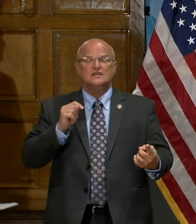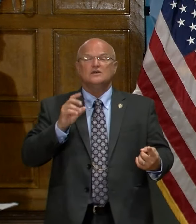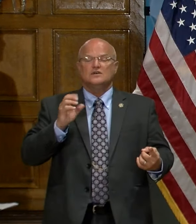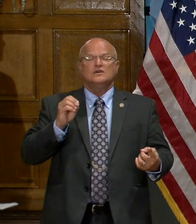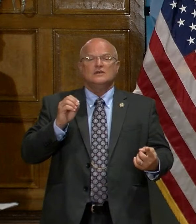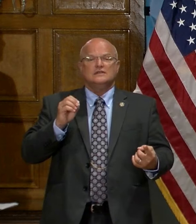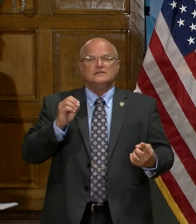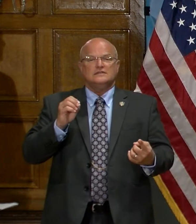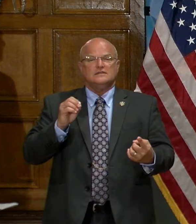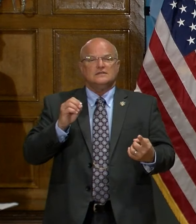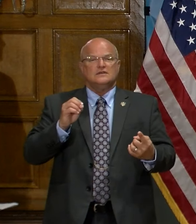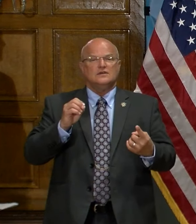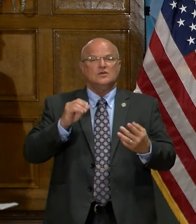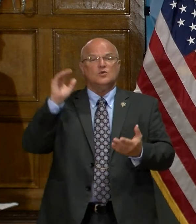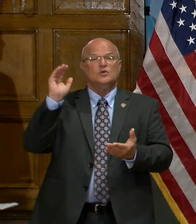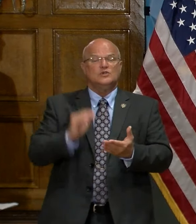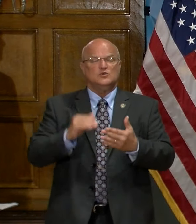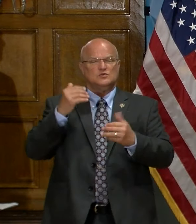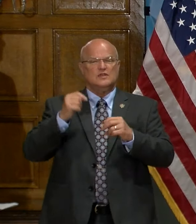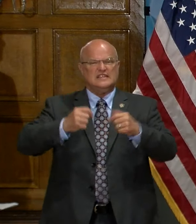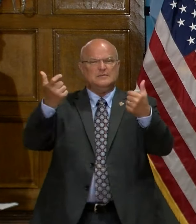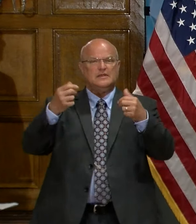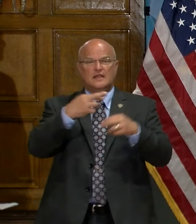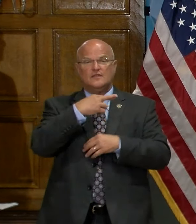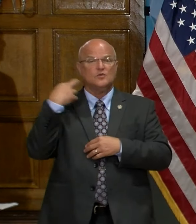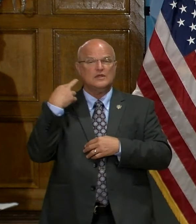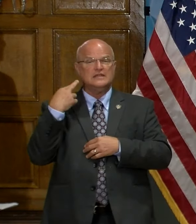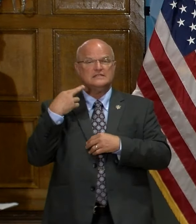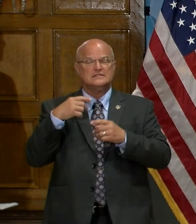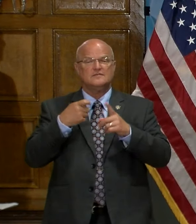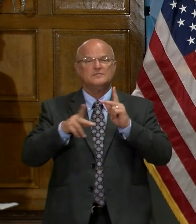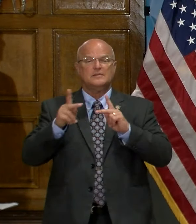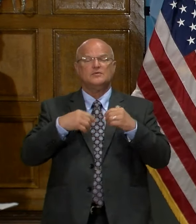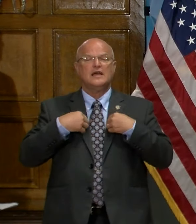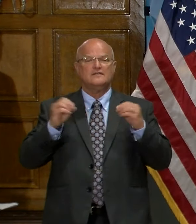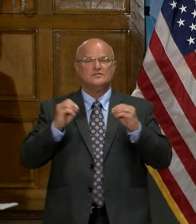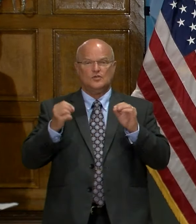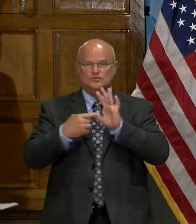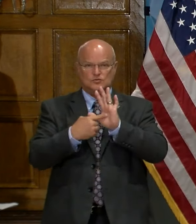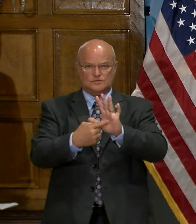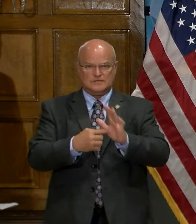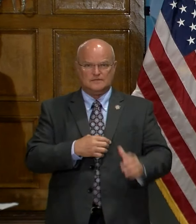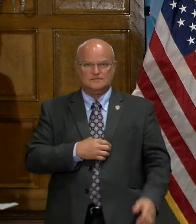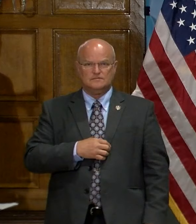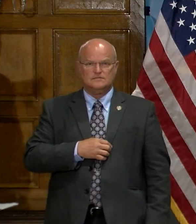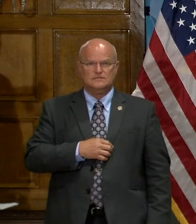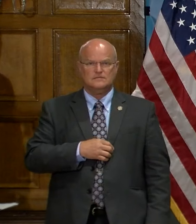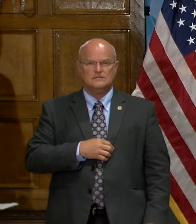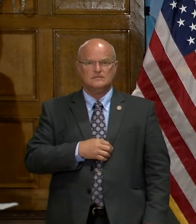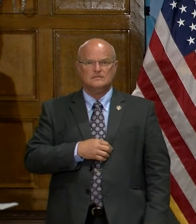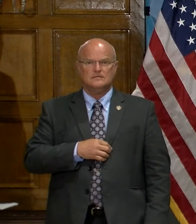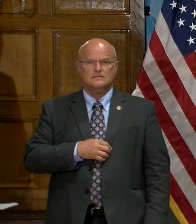to reduce or eliminate the risk from asymptomatic transmission.